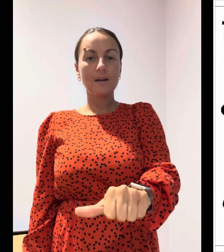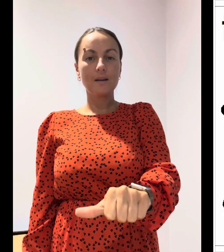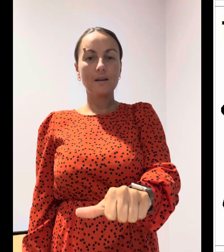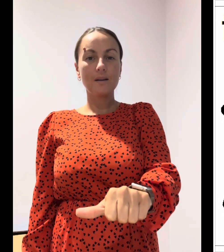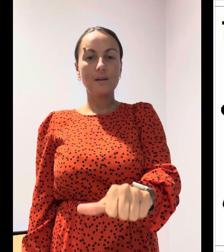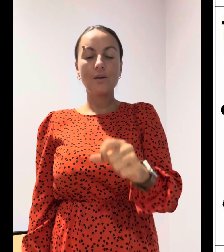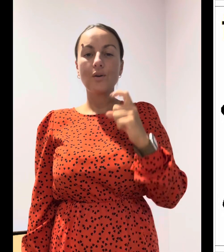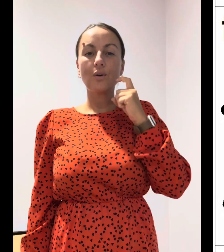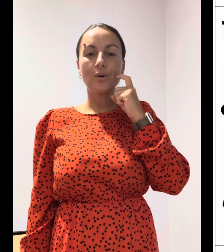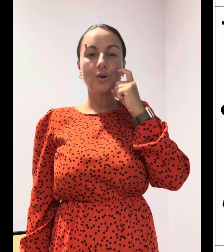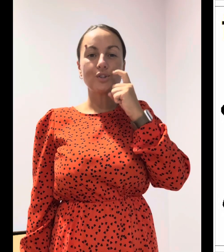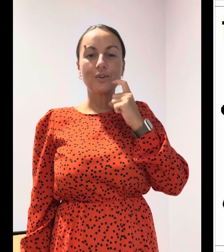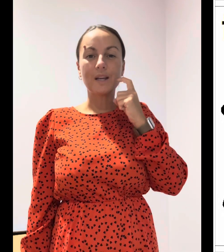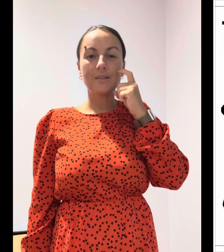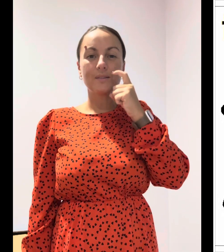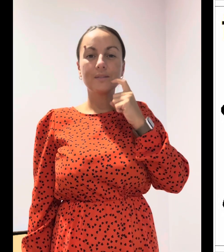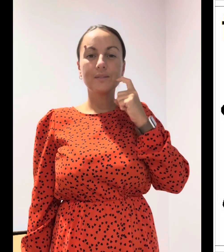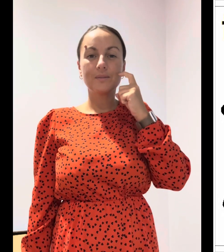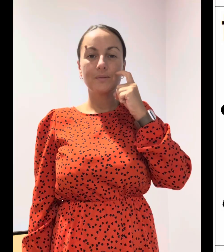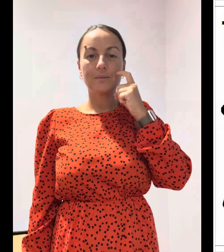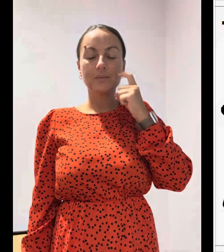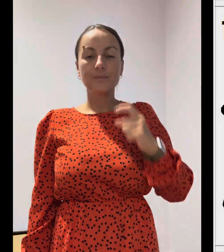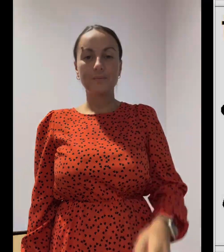trick or treat.